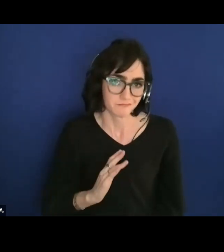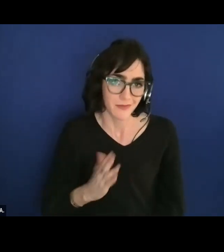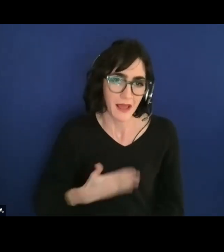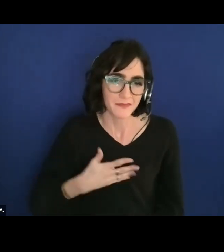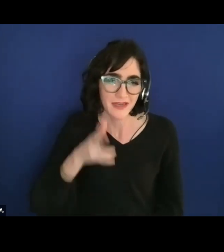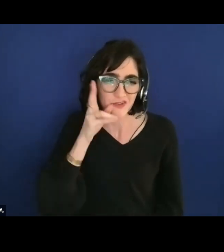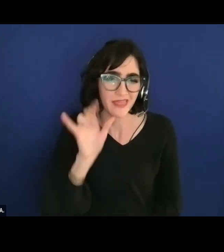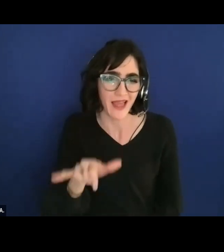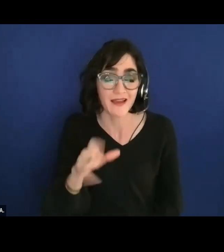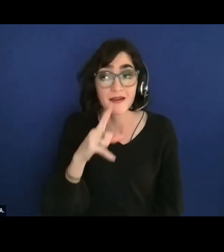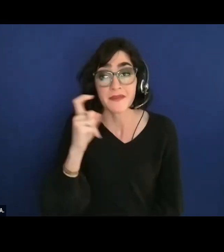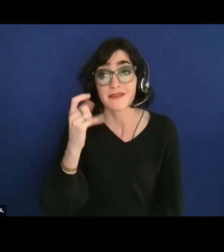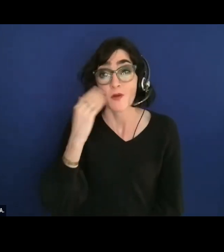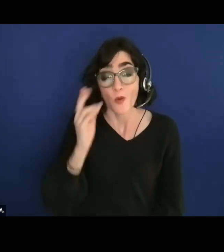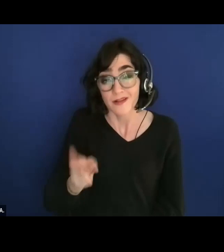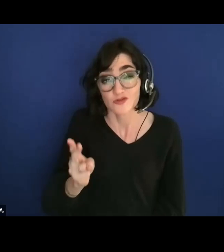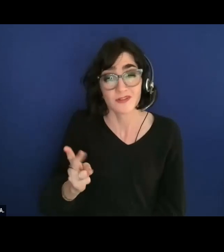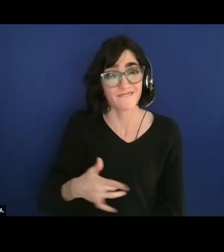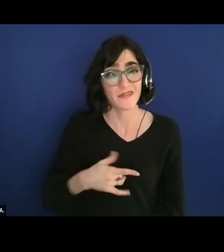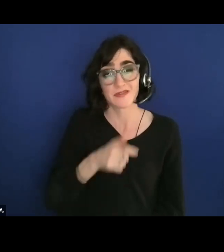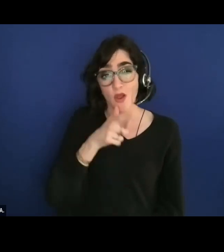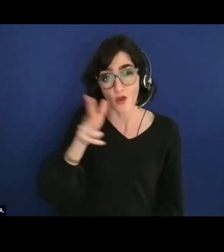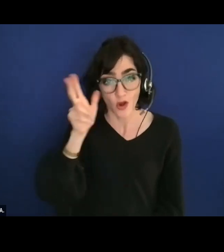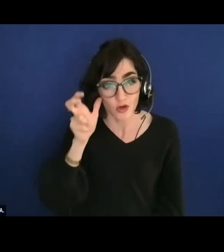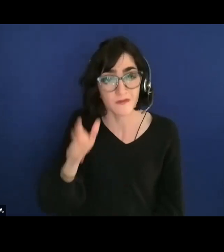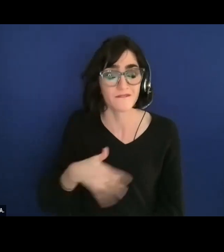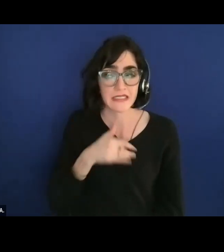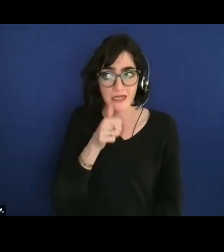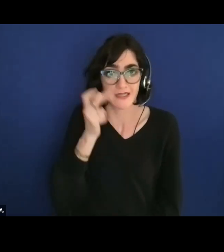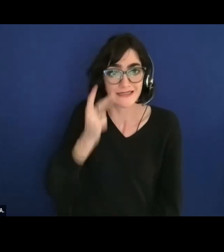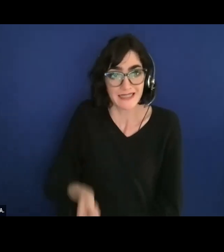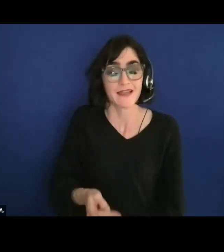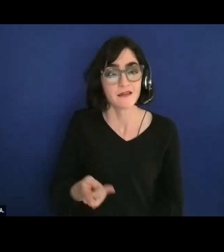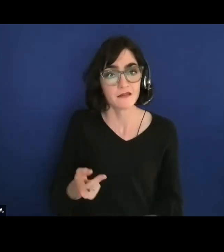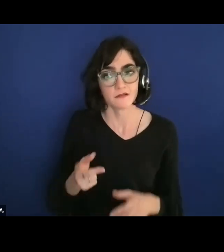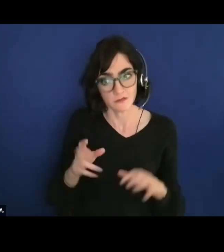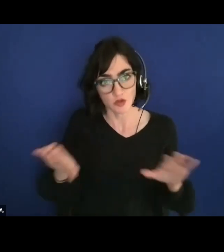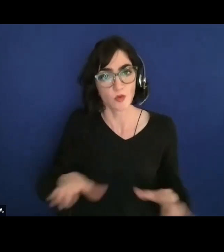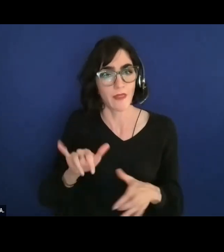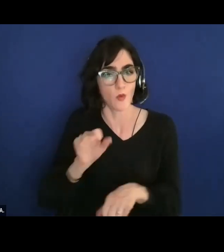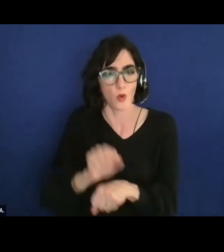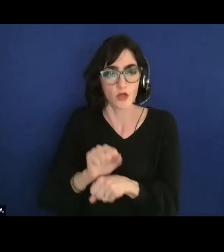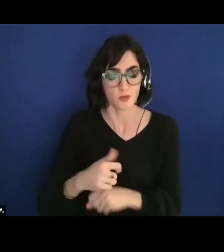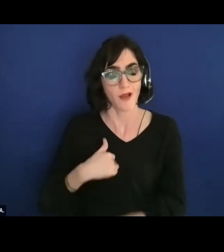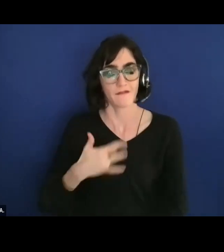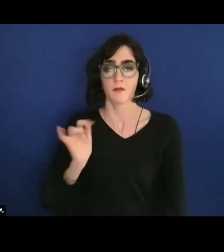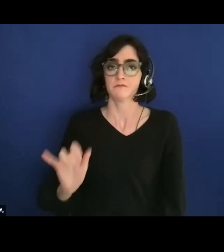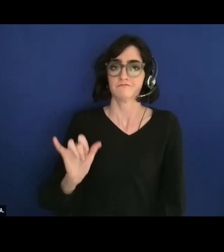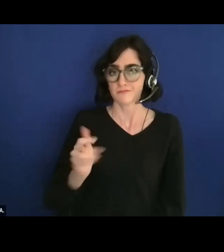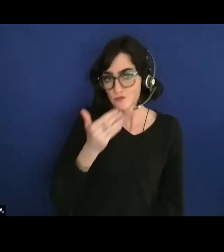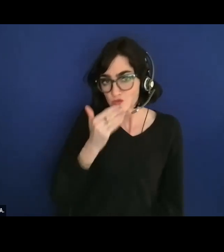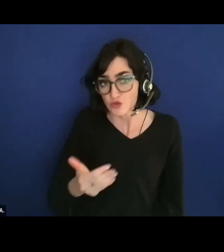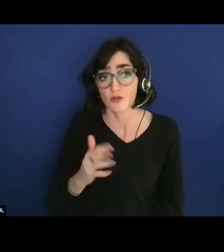about, not feeling heard and seen at both ends. So that gave me a lot of hope that the agencies are